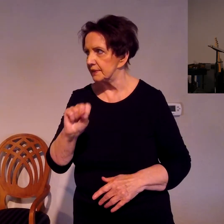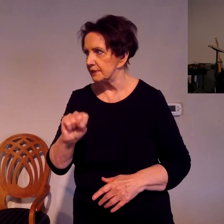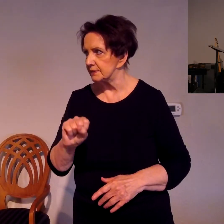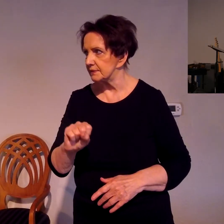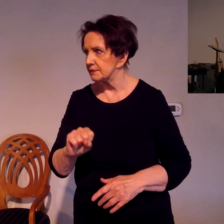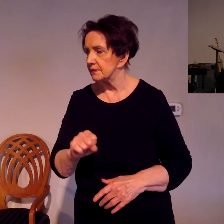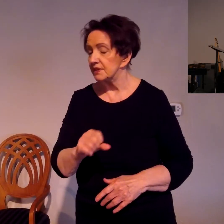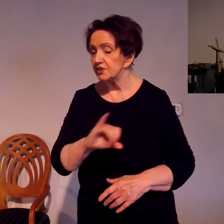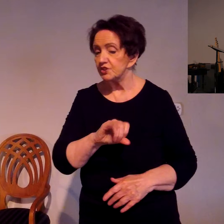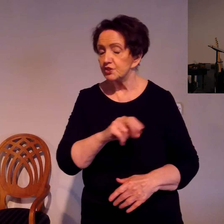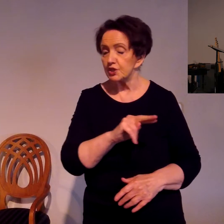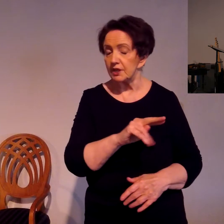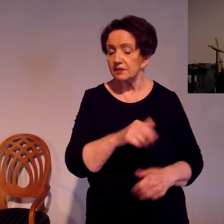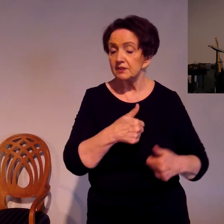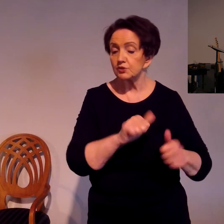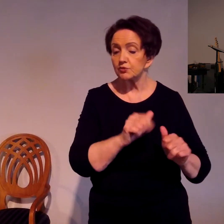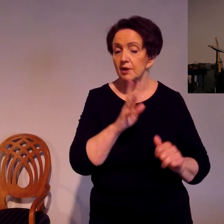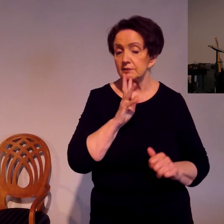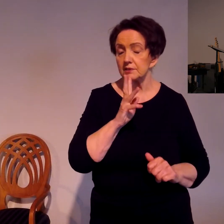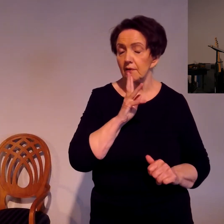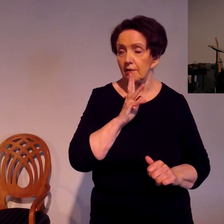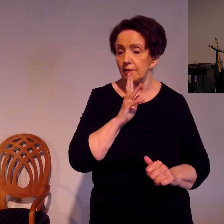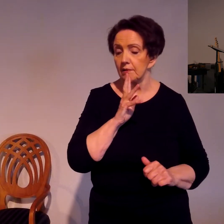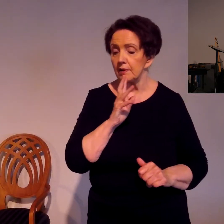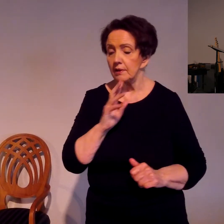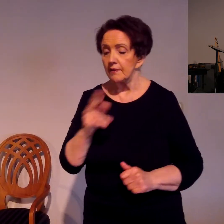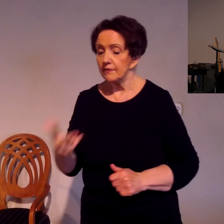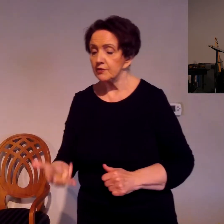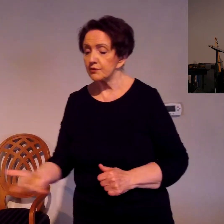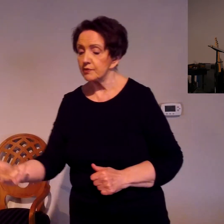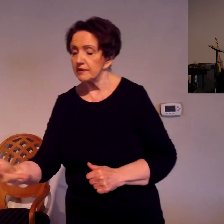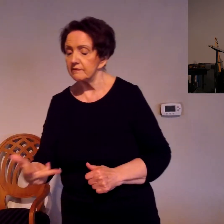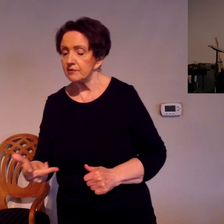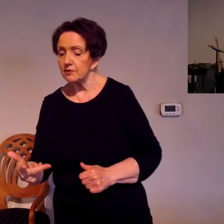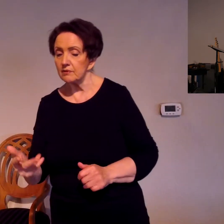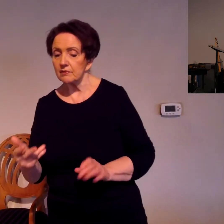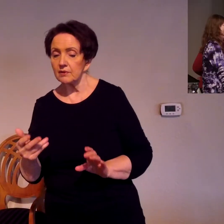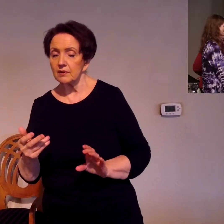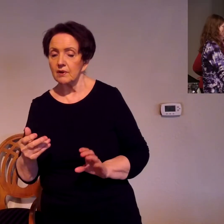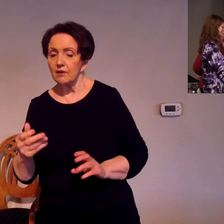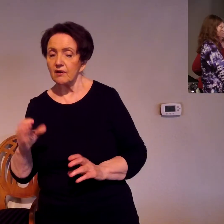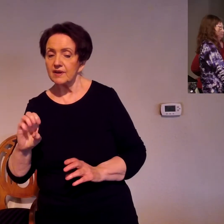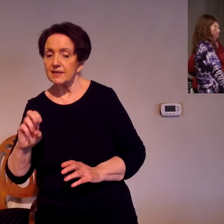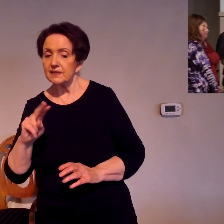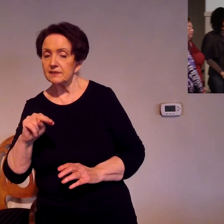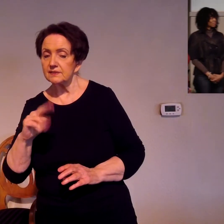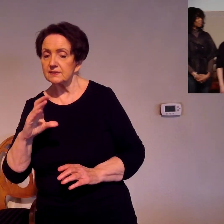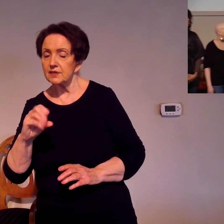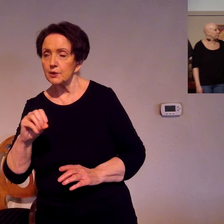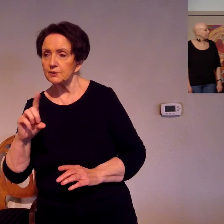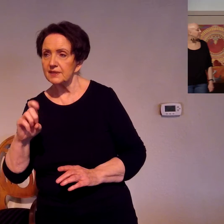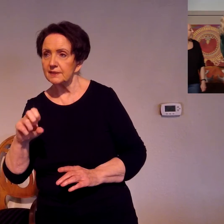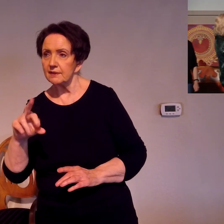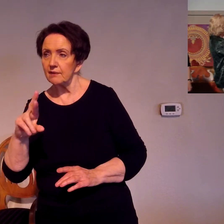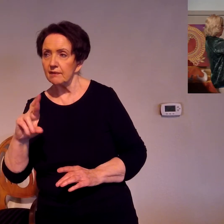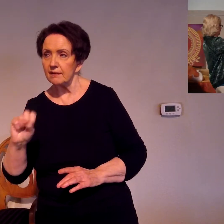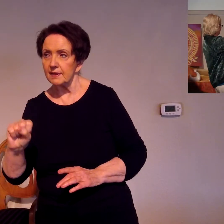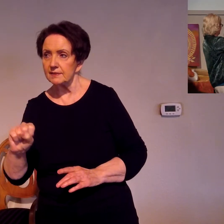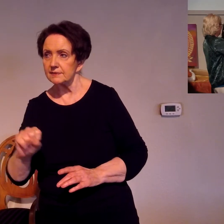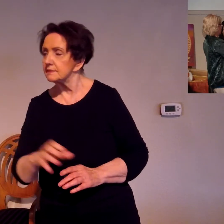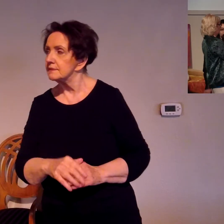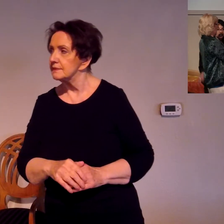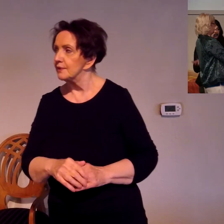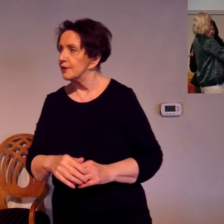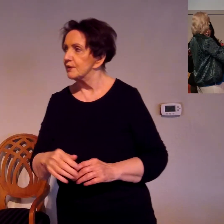to speak, these are the encoders. All this stuff is getting encoded here. It's going through the noise